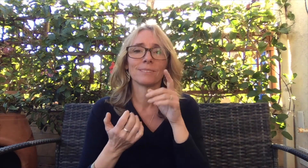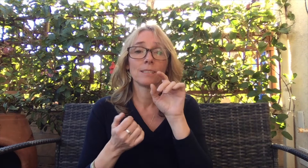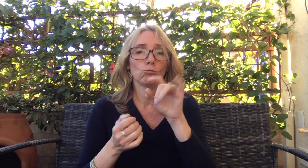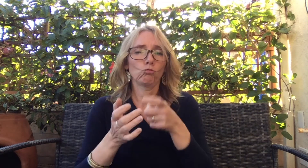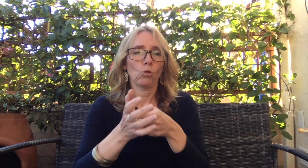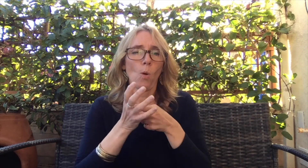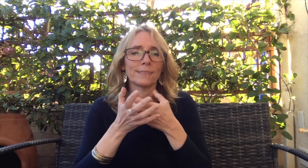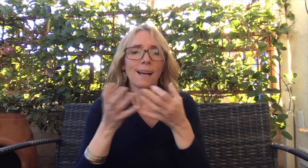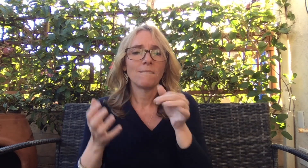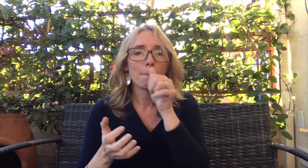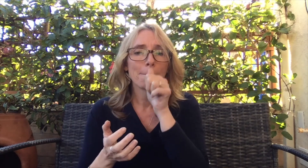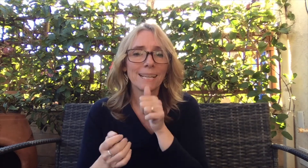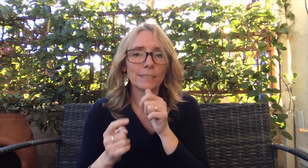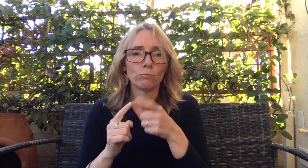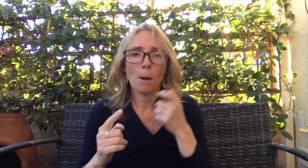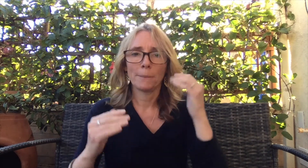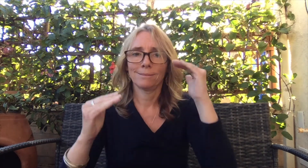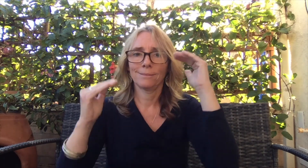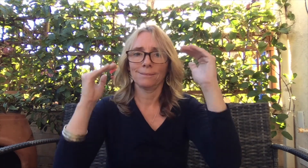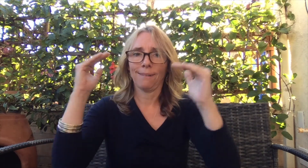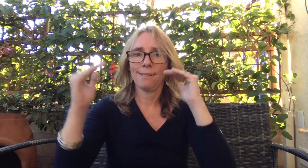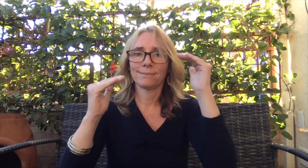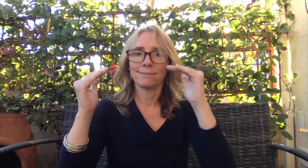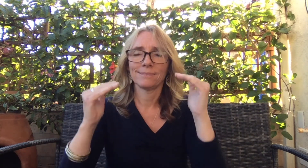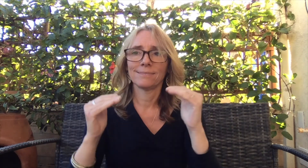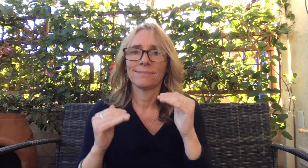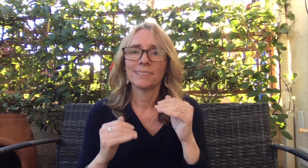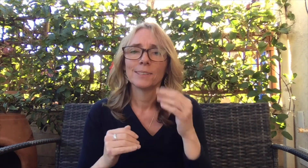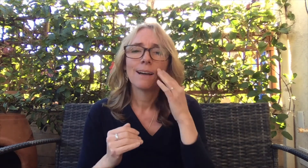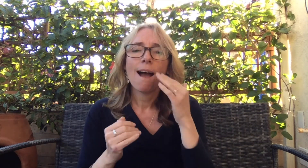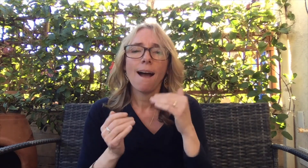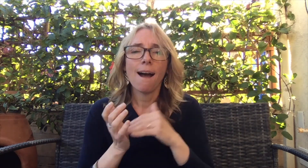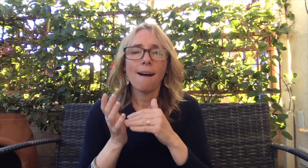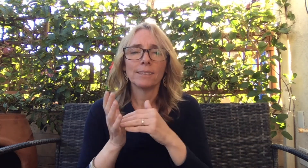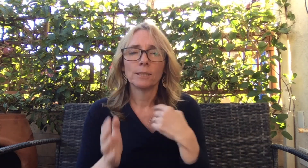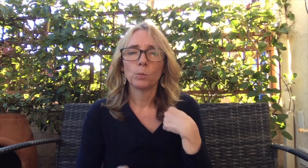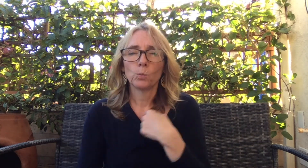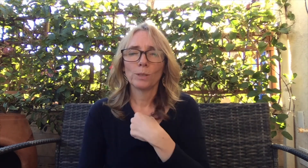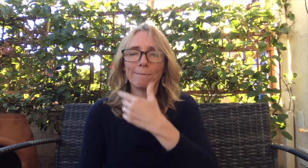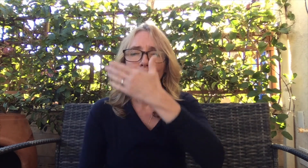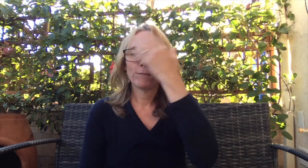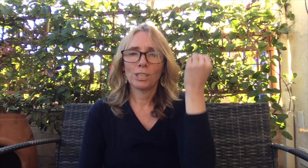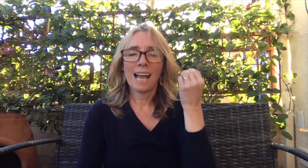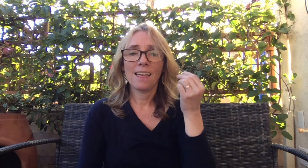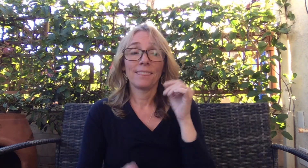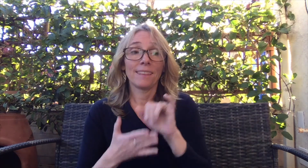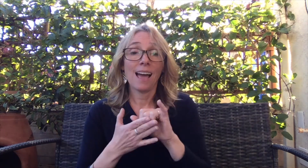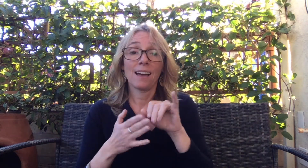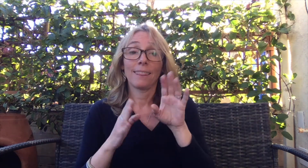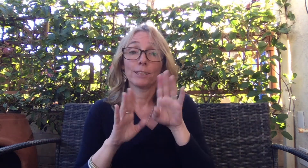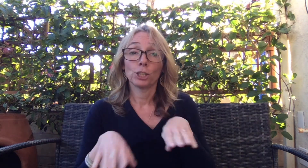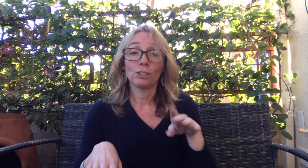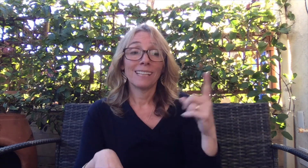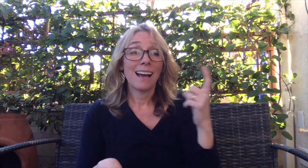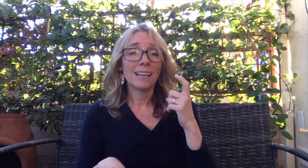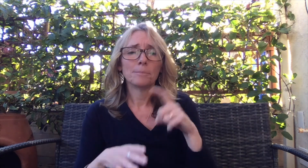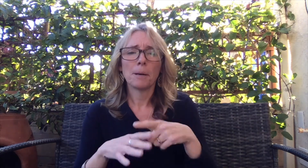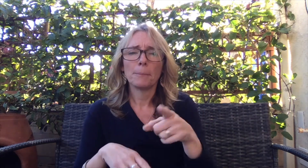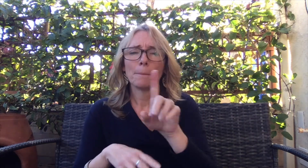When that child is learning with you, and let me tell you, it requires a lot of patience from adults. Often we forget